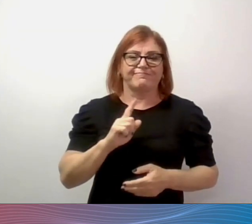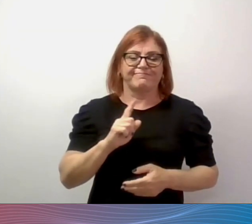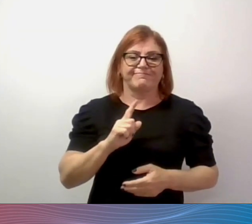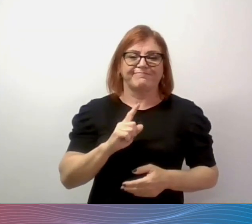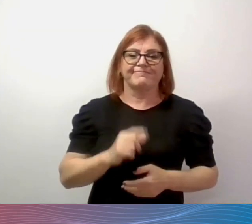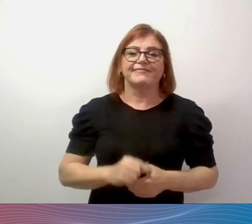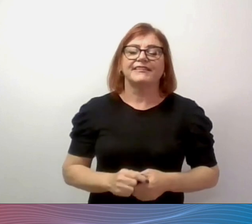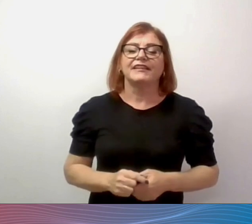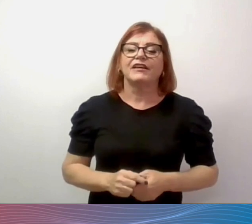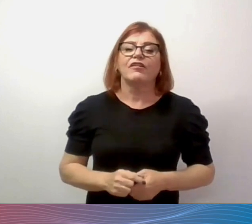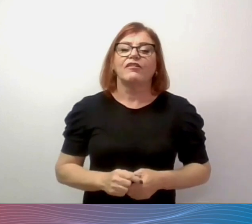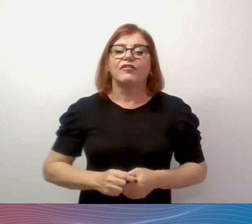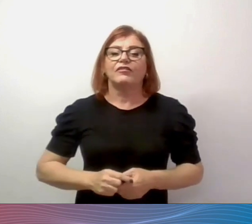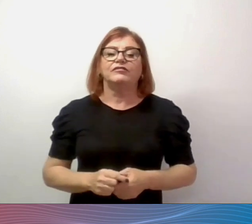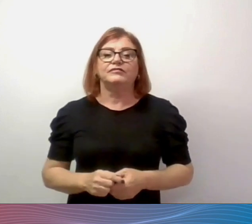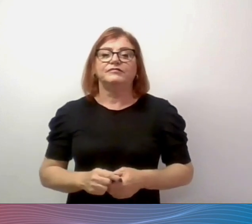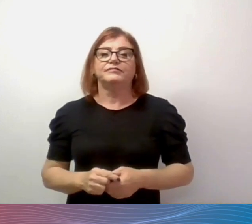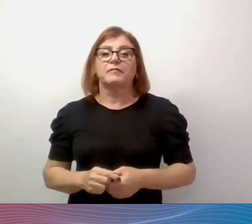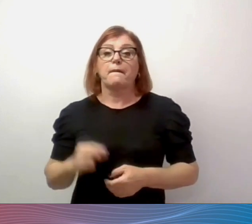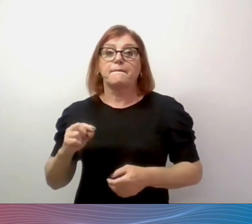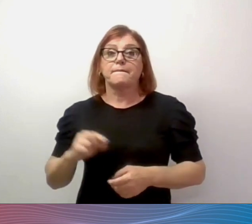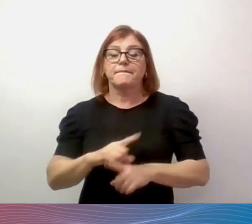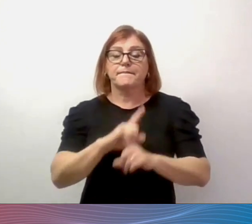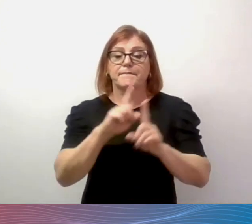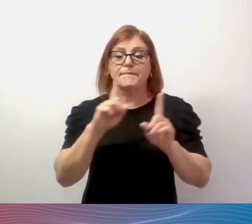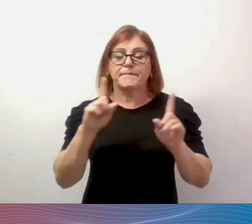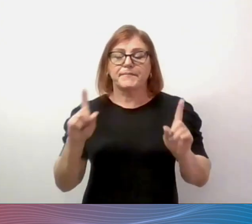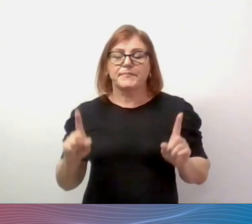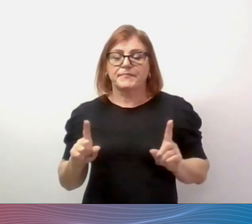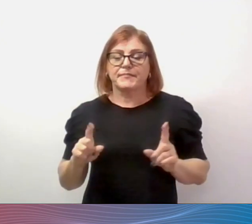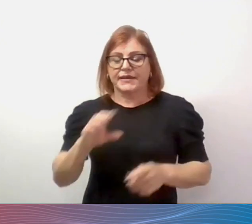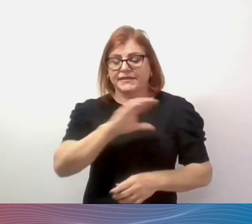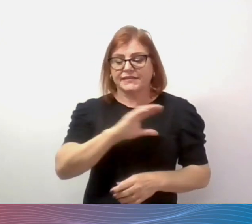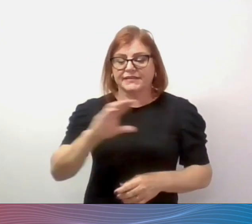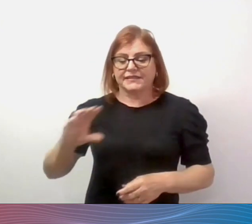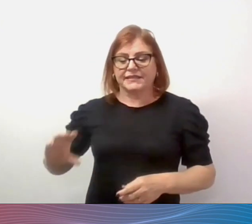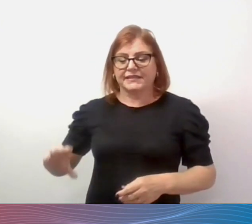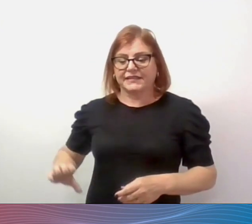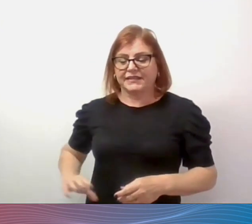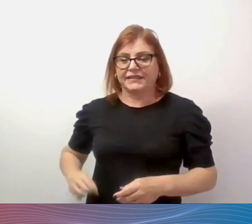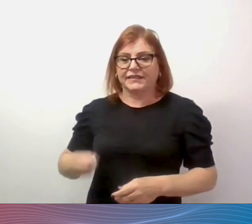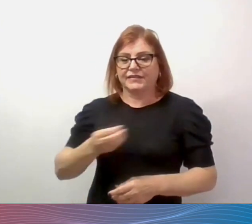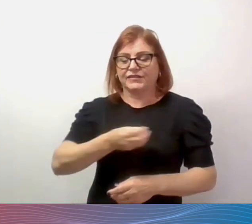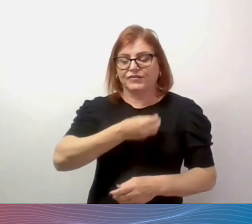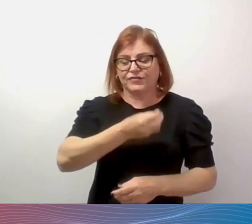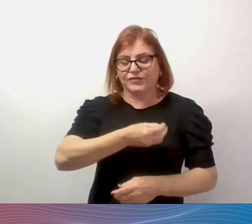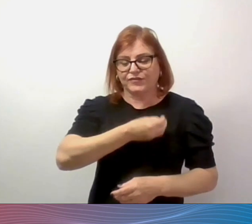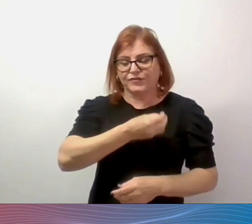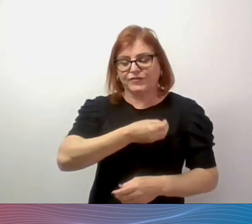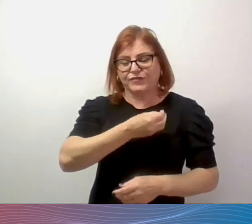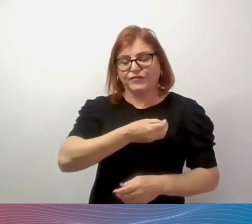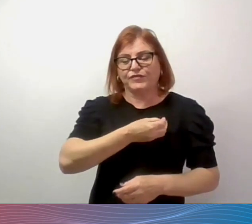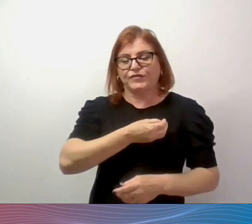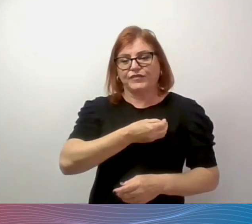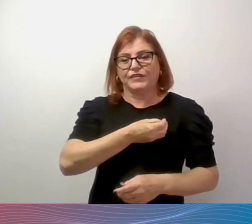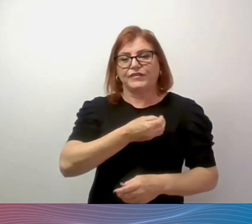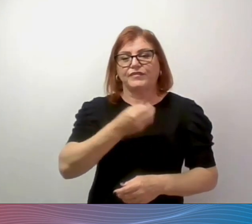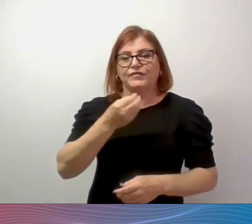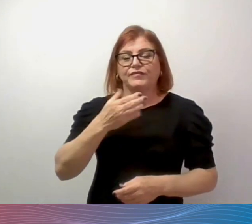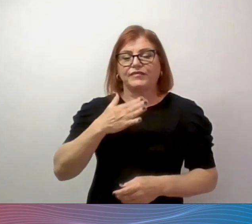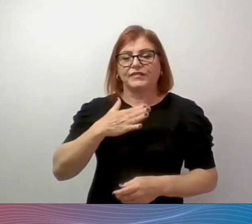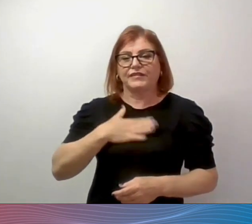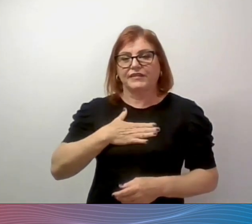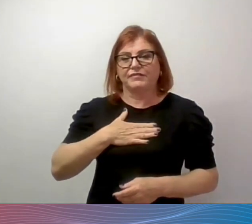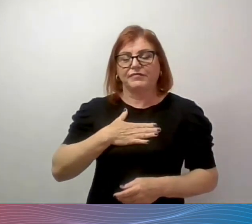but Christ lives in me. Então, de tanto que recebo da graça de Deus, and from receiving the grace of God, Ele